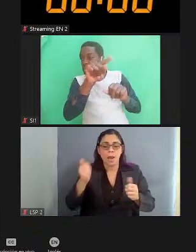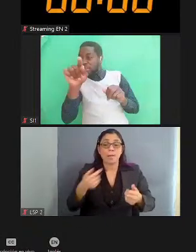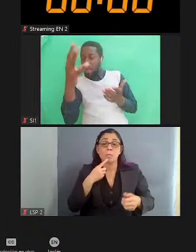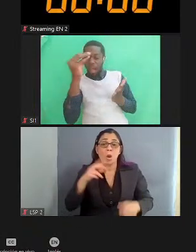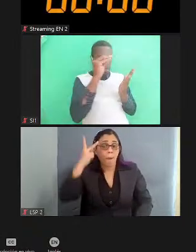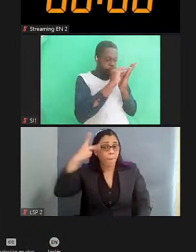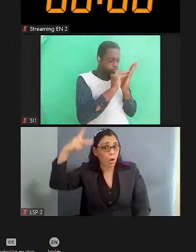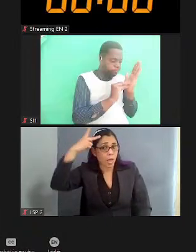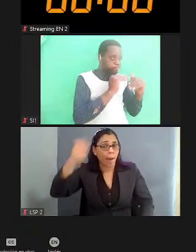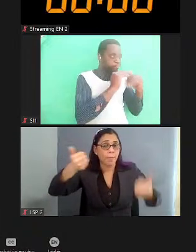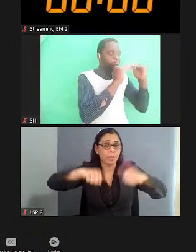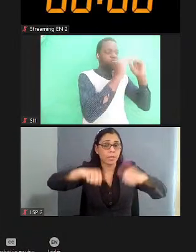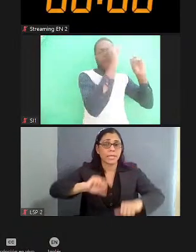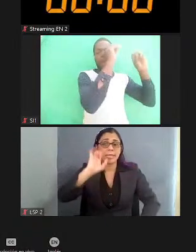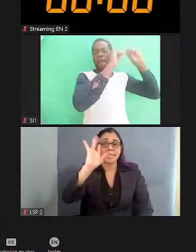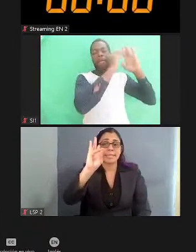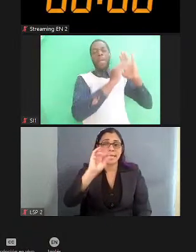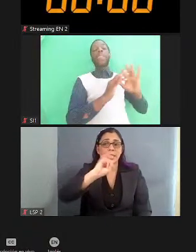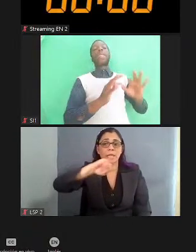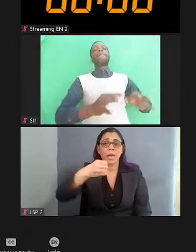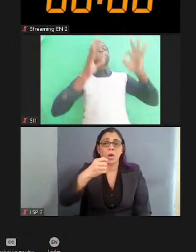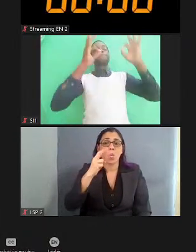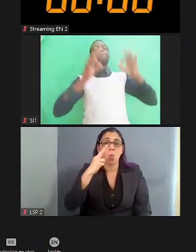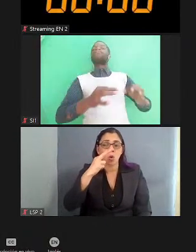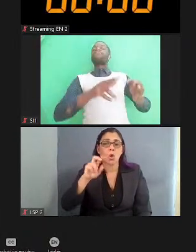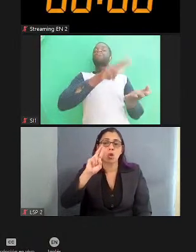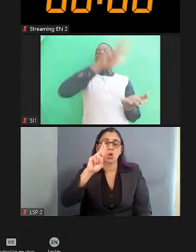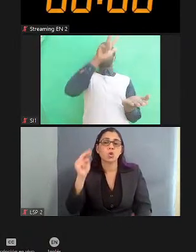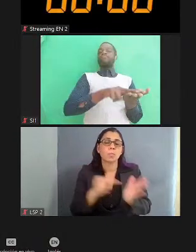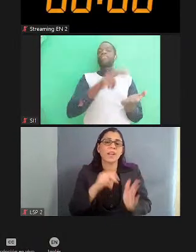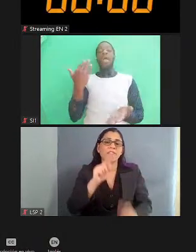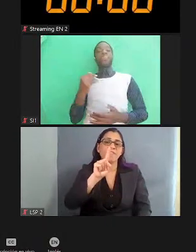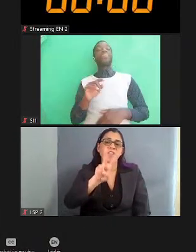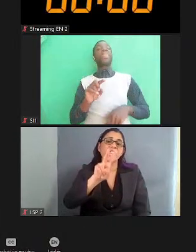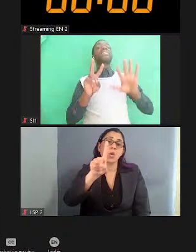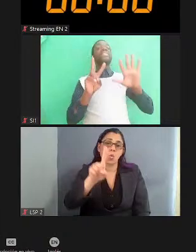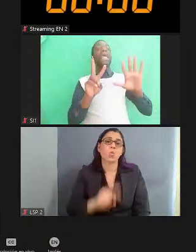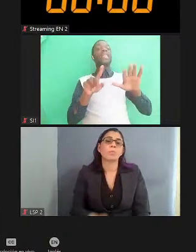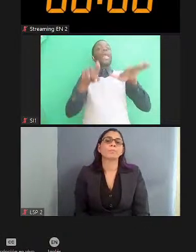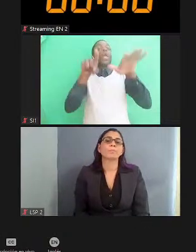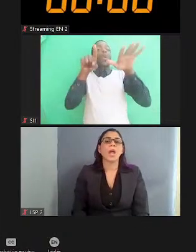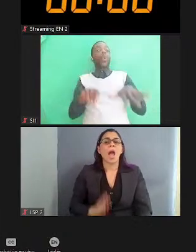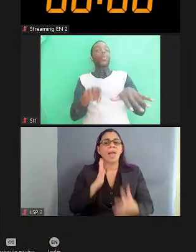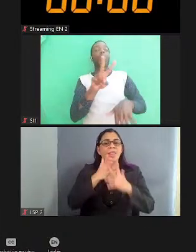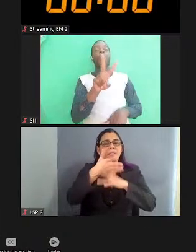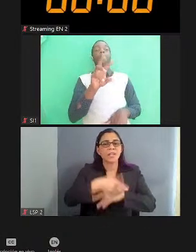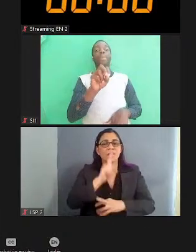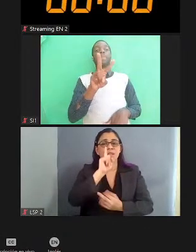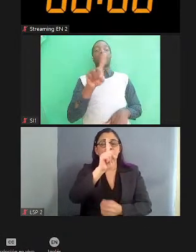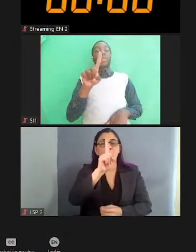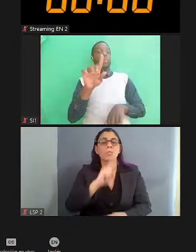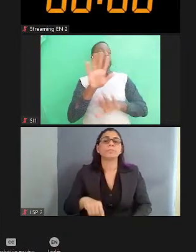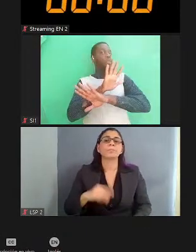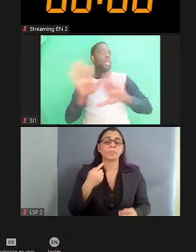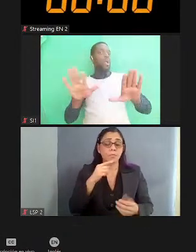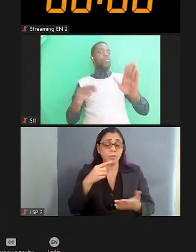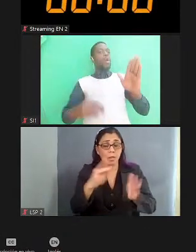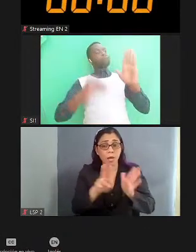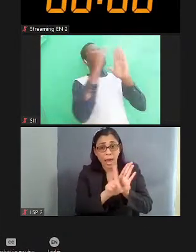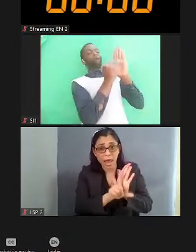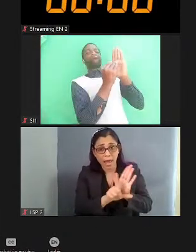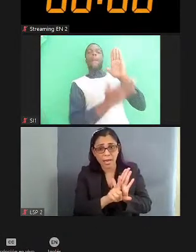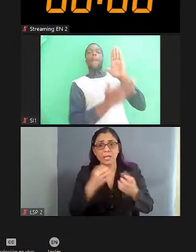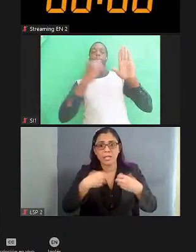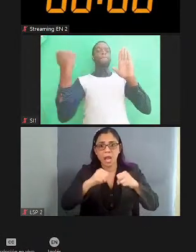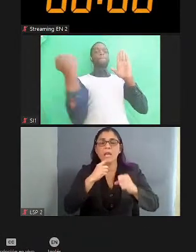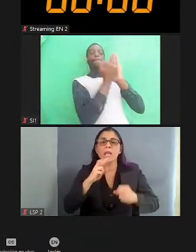consultation process and the policy was approved on june 7 2021 through the crea and it is